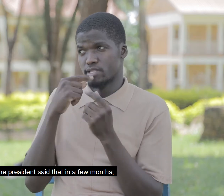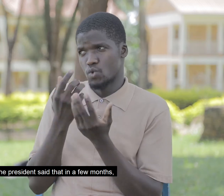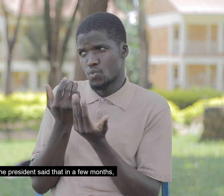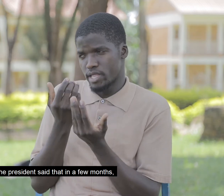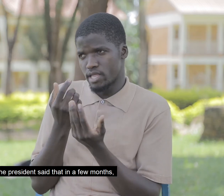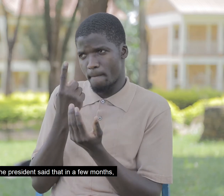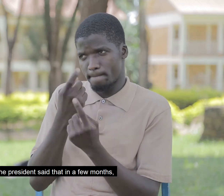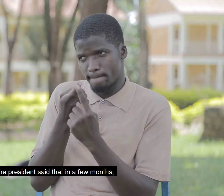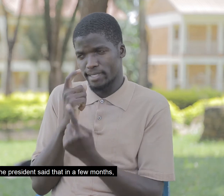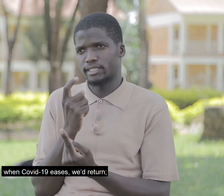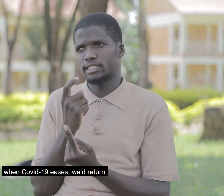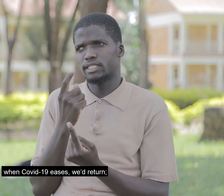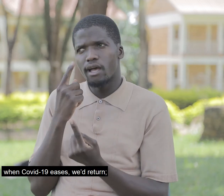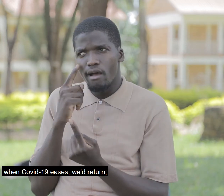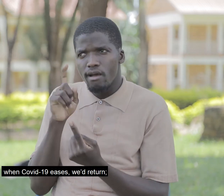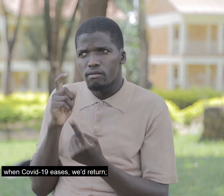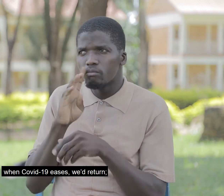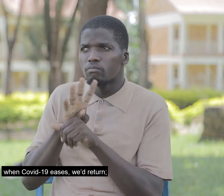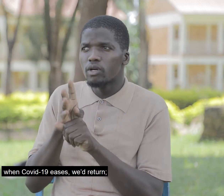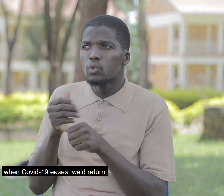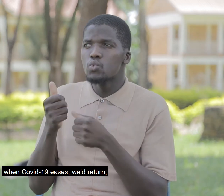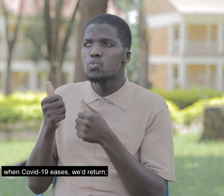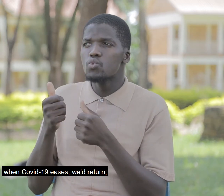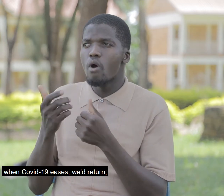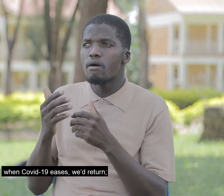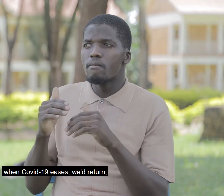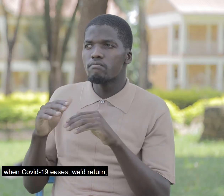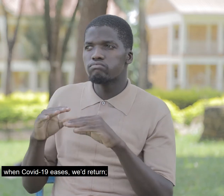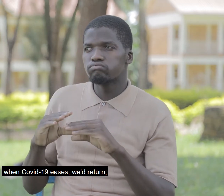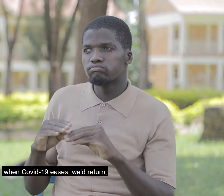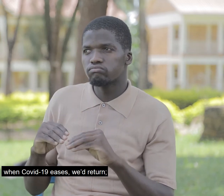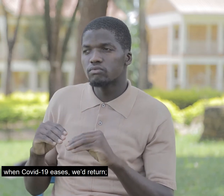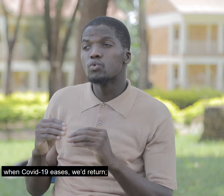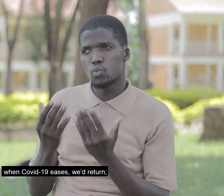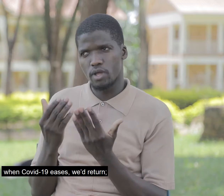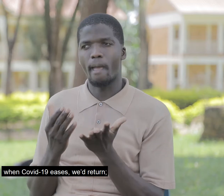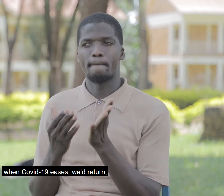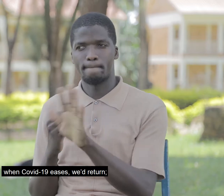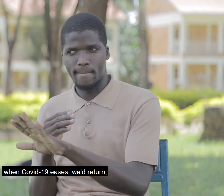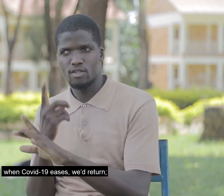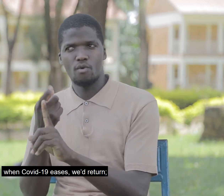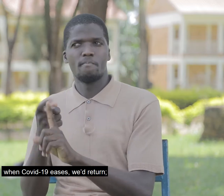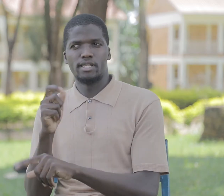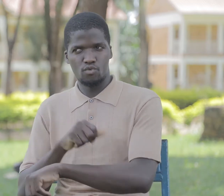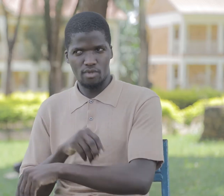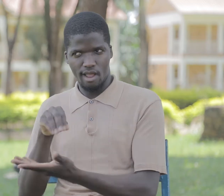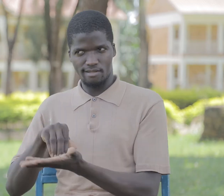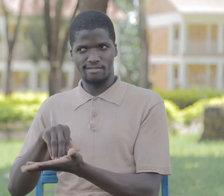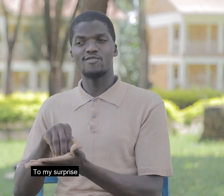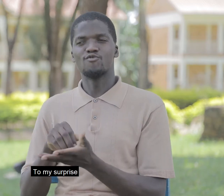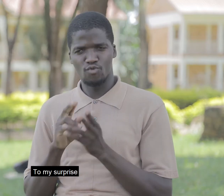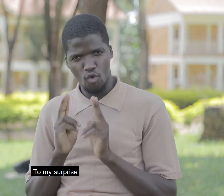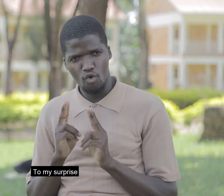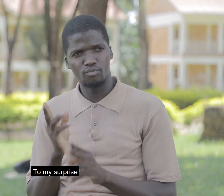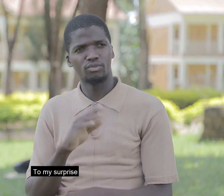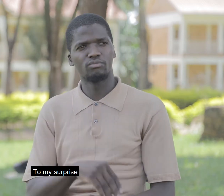few months, when COVID-19 eases, we would return. To my surprise,